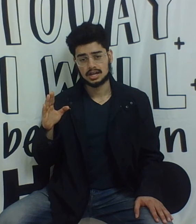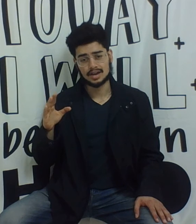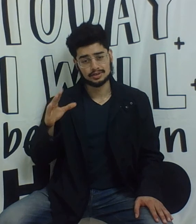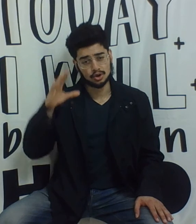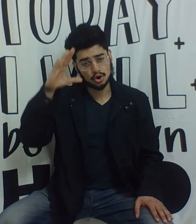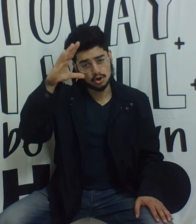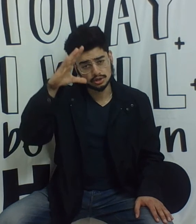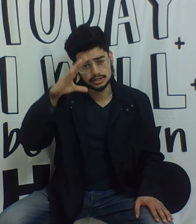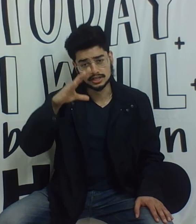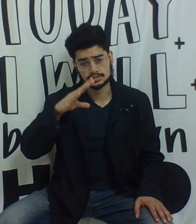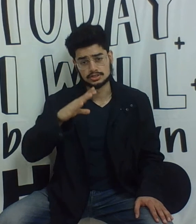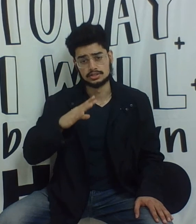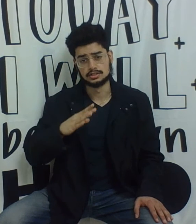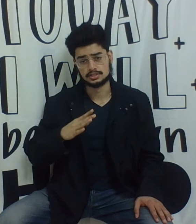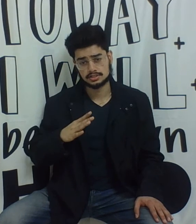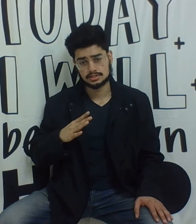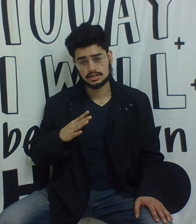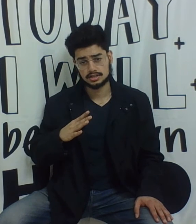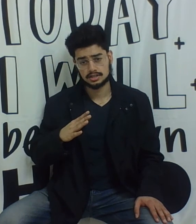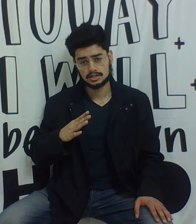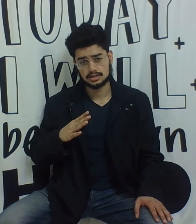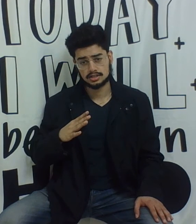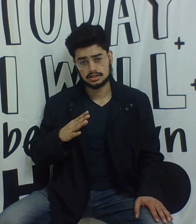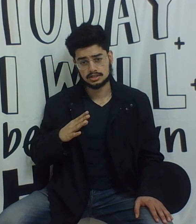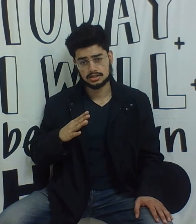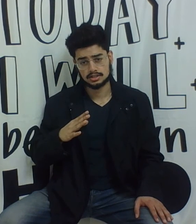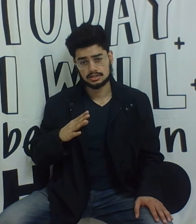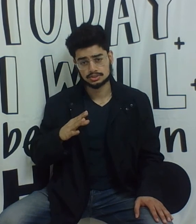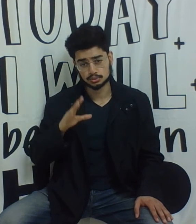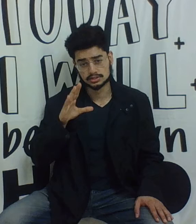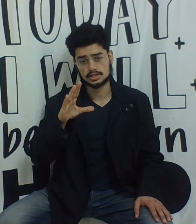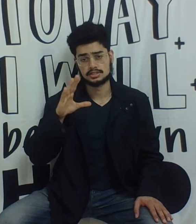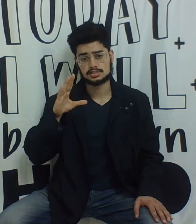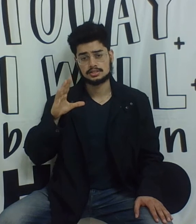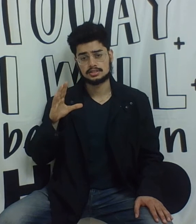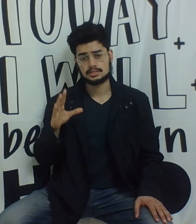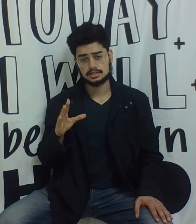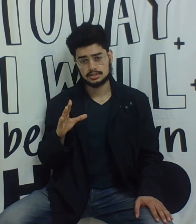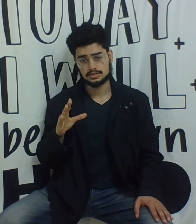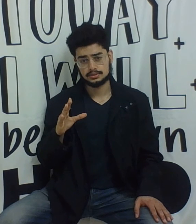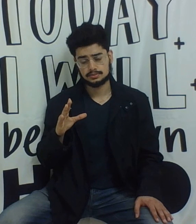having all the answers to a test.